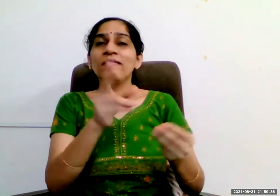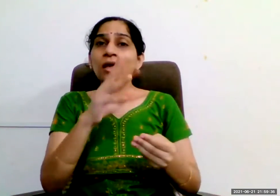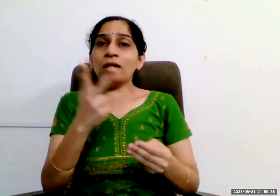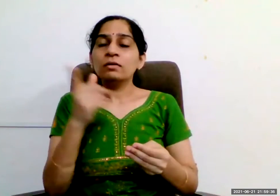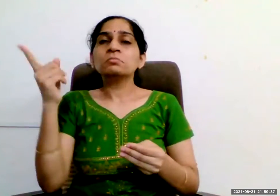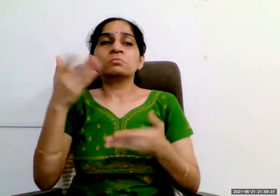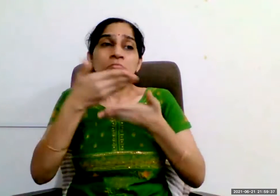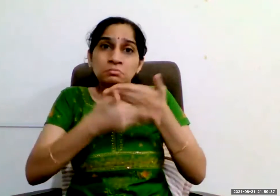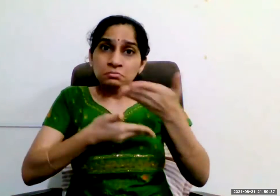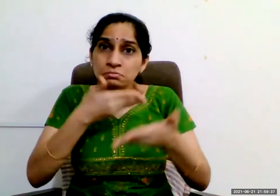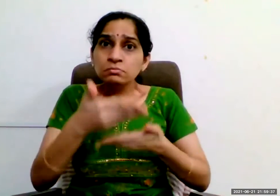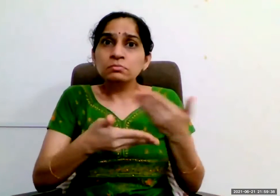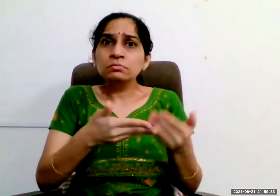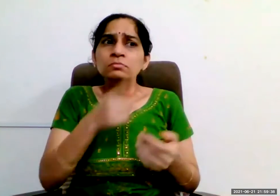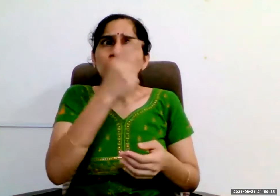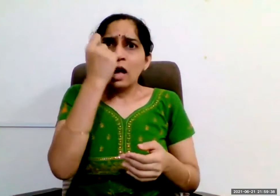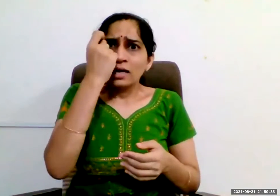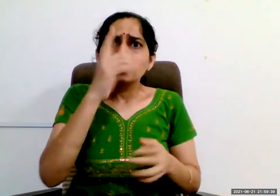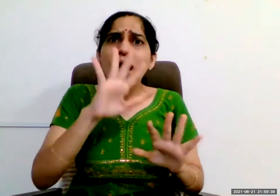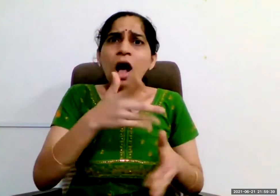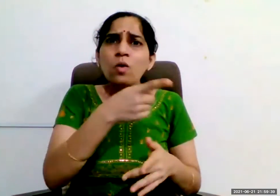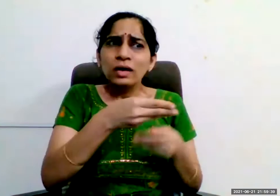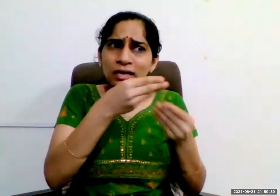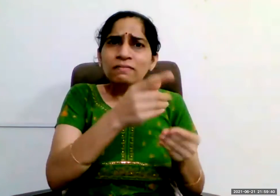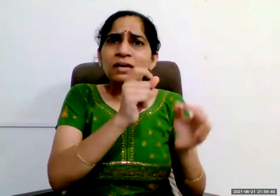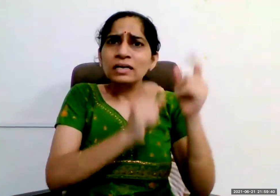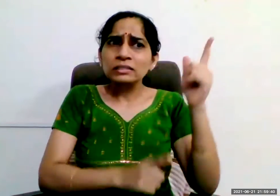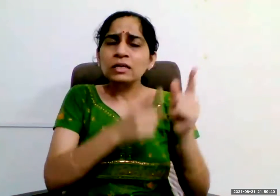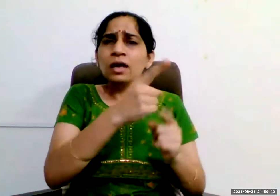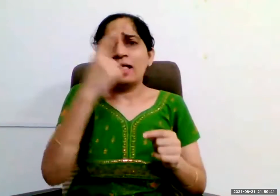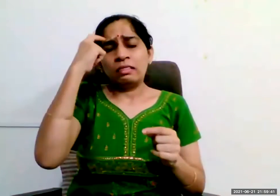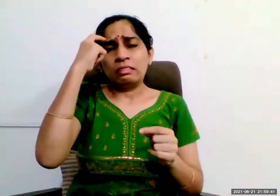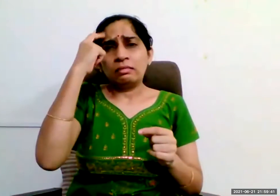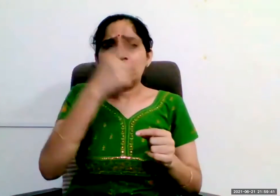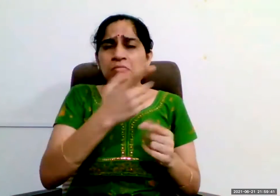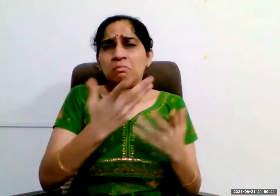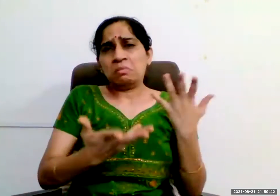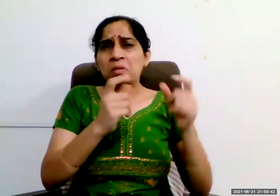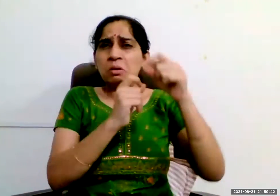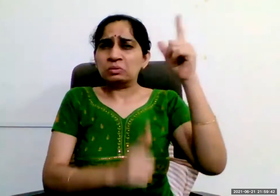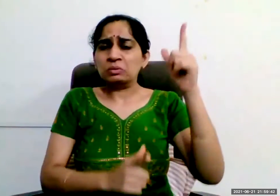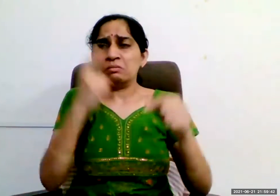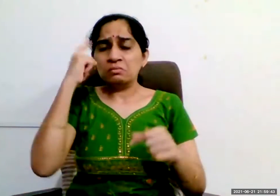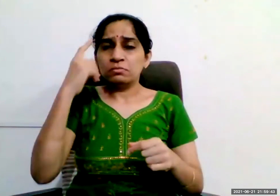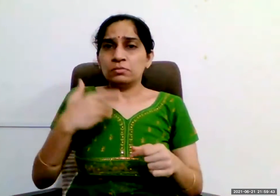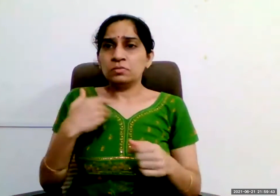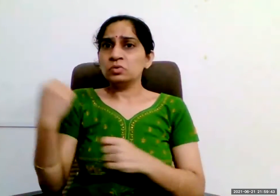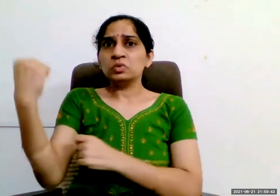than he is going through at present time. I mean, he might think that, okay, he doesn't have strength, he's a very weak